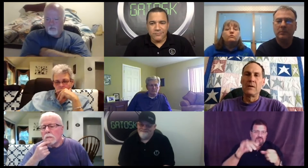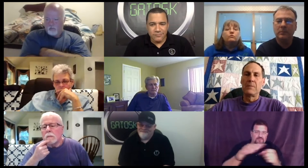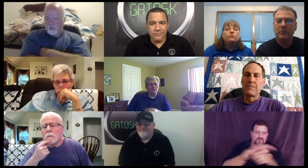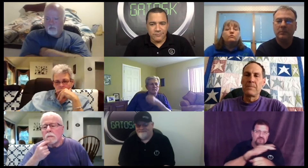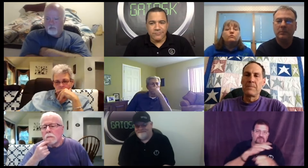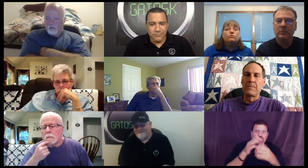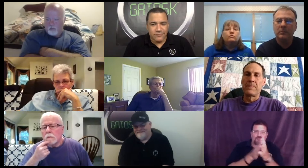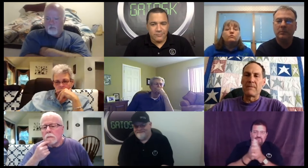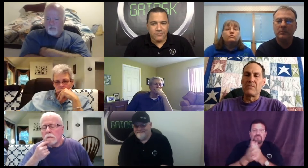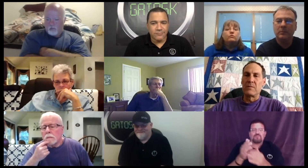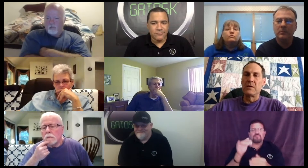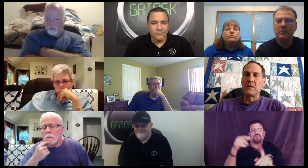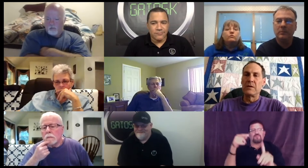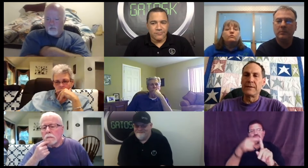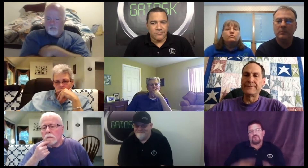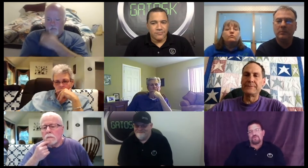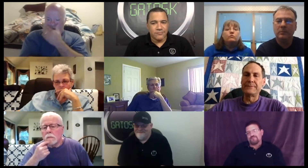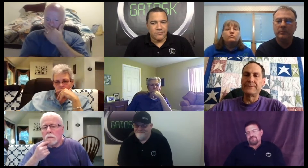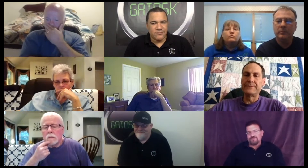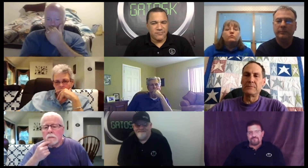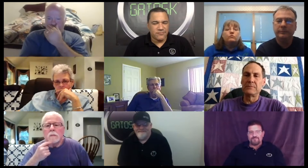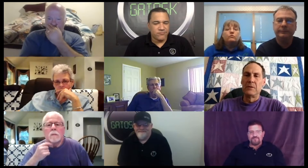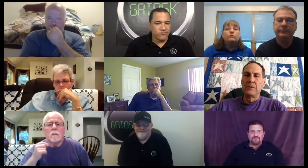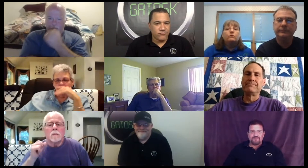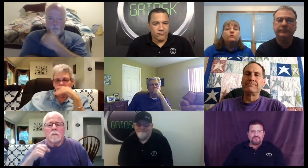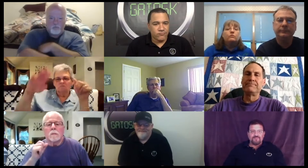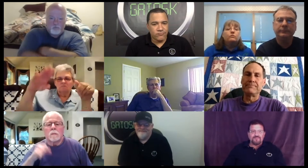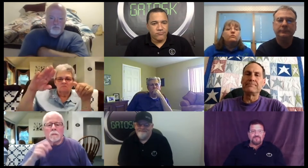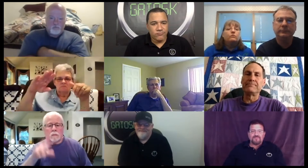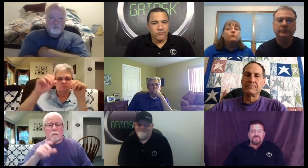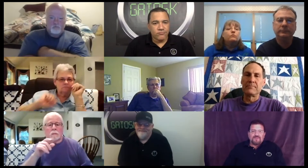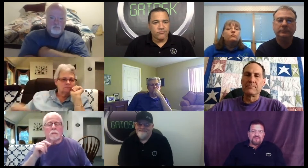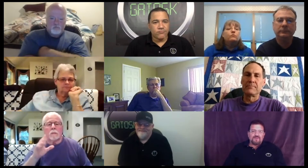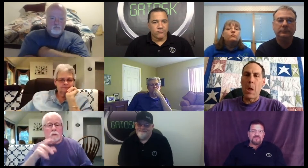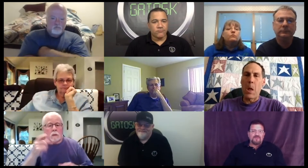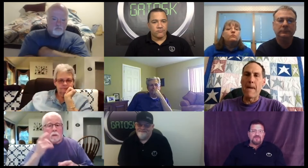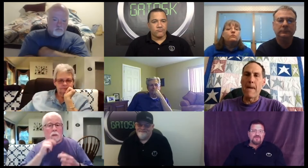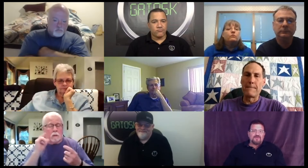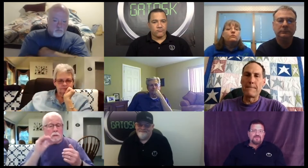make sure people are really serious and motivated. So that'd be a good fee.